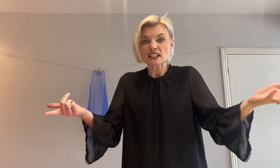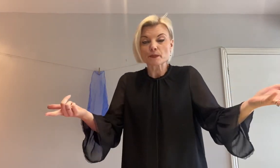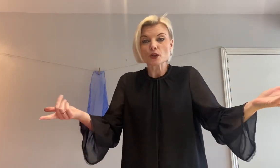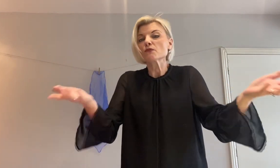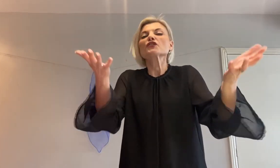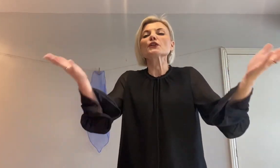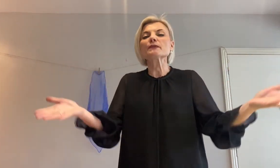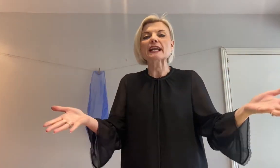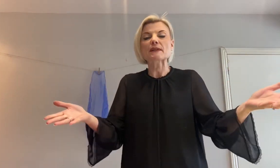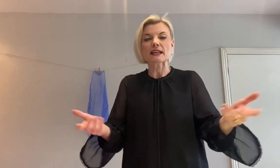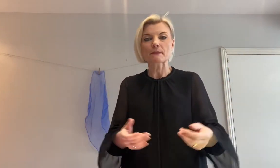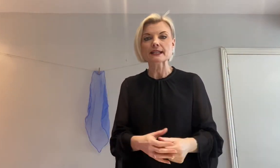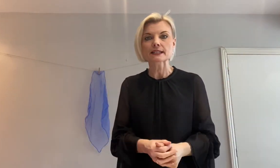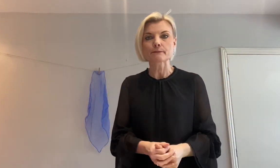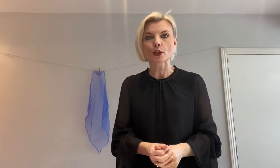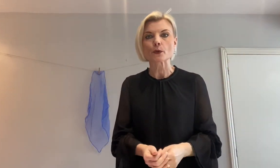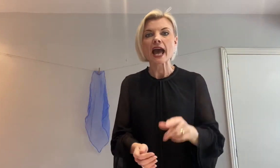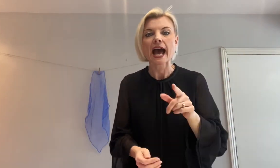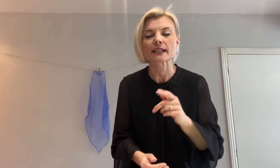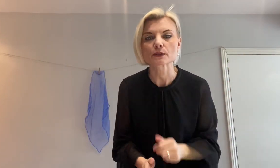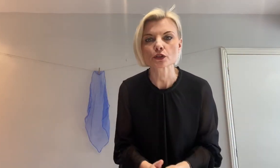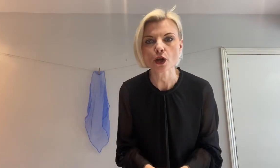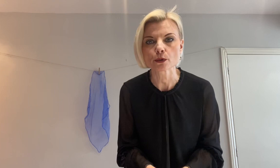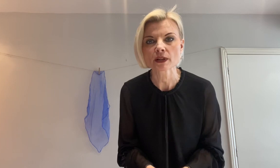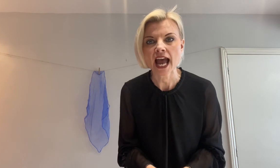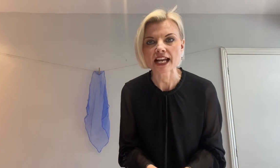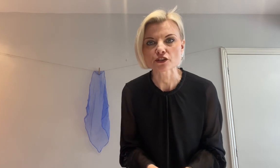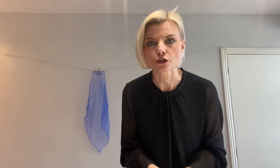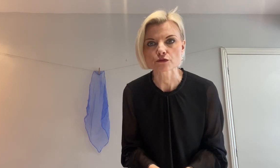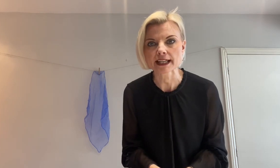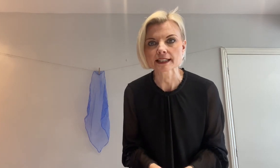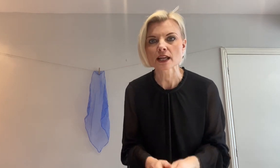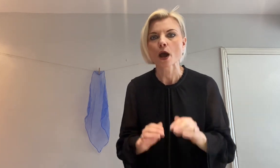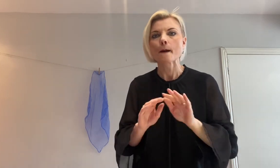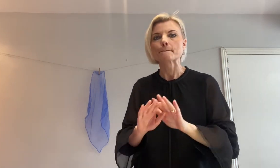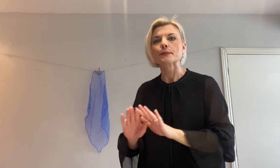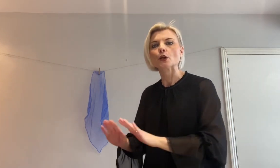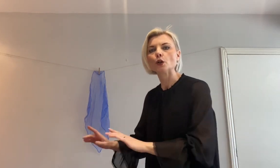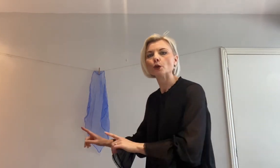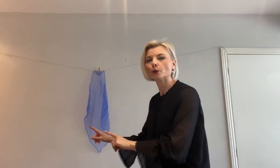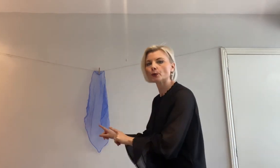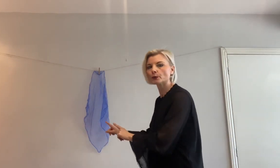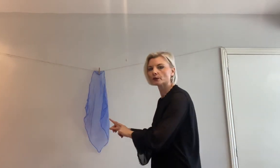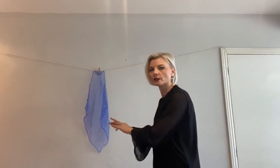blue, you name it, they painted it blue. And it was known as the Great Blueness.